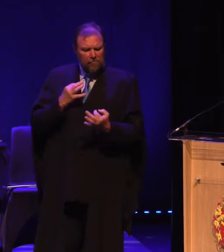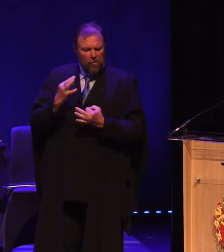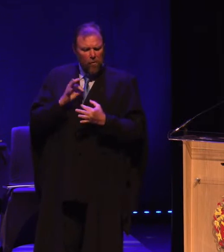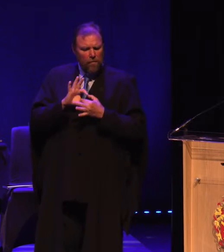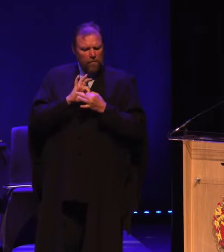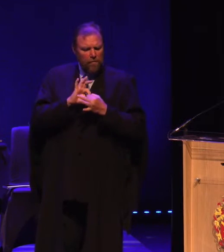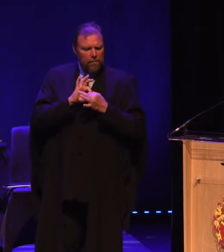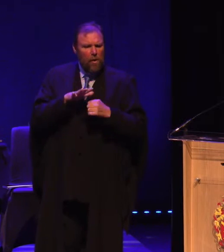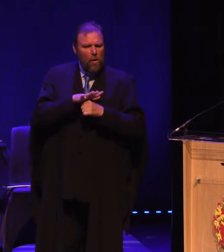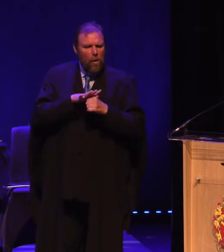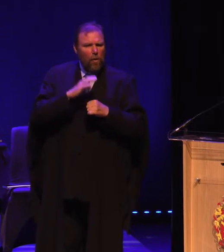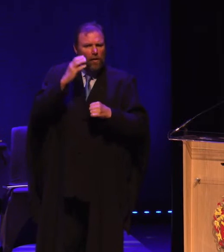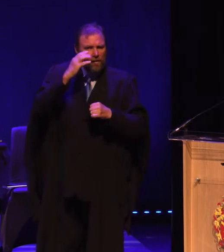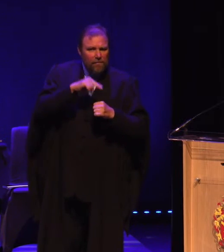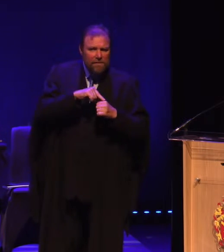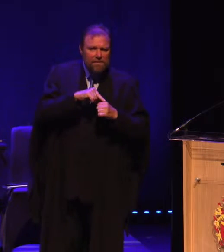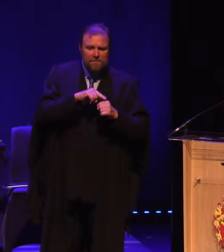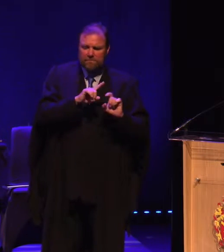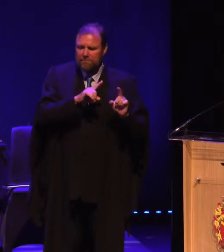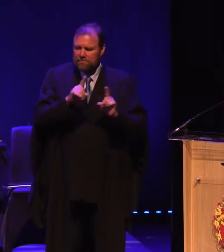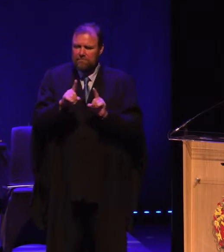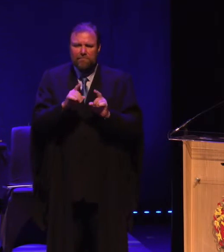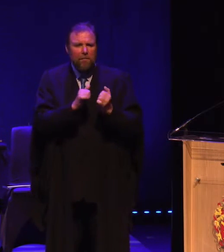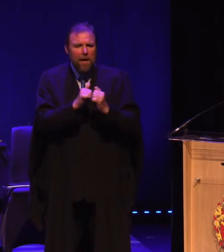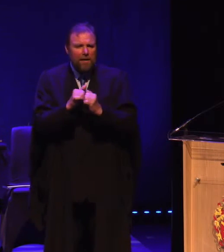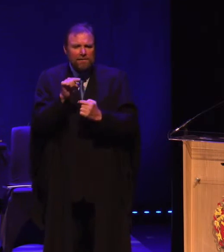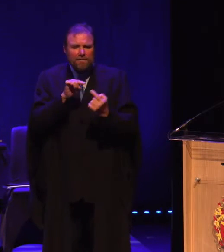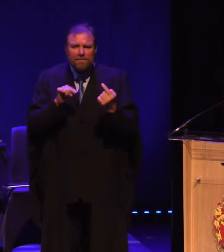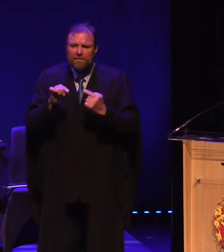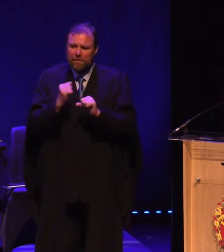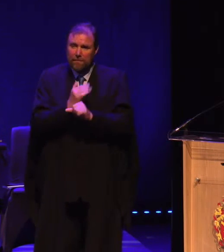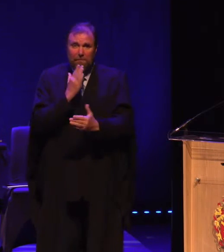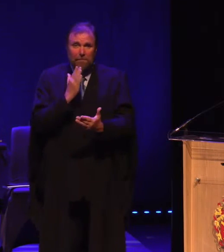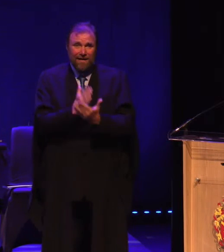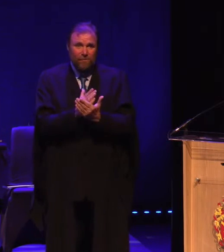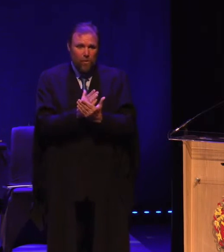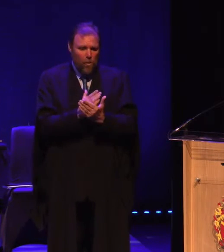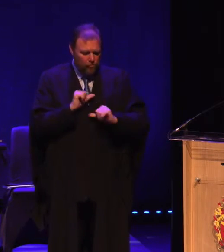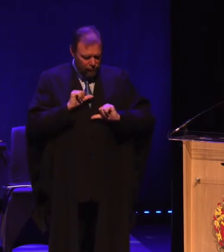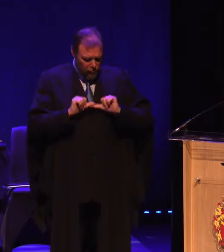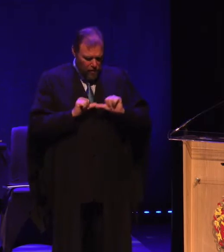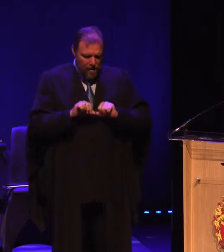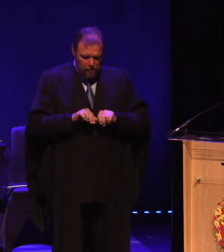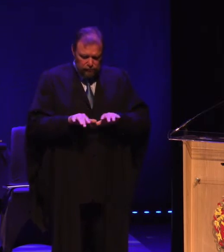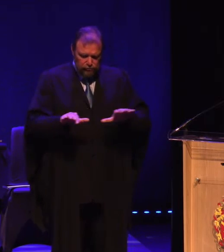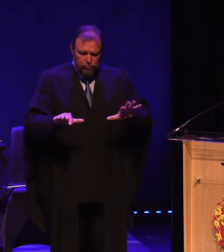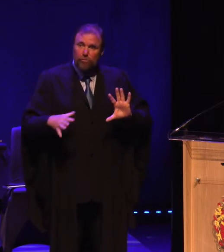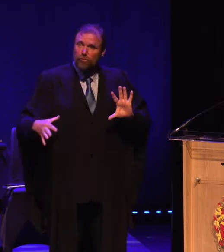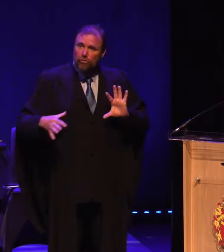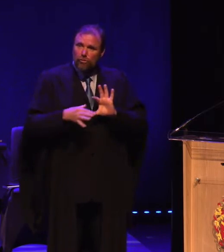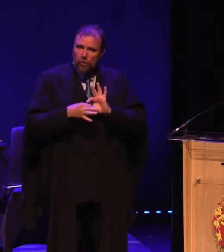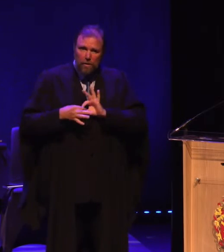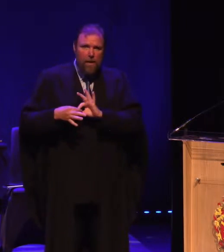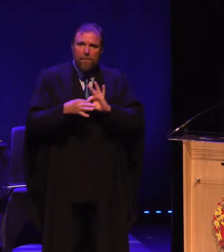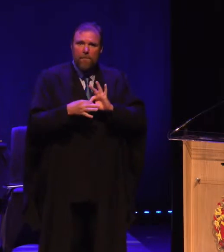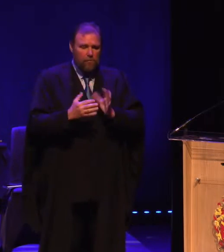government and other key strategic partners to ensure a rolled-up, joined-up approach to protecting the local